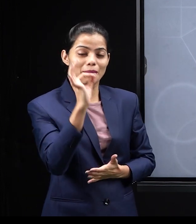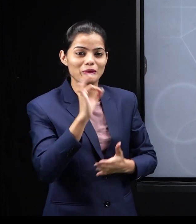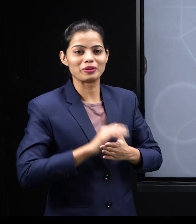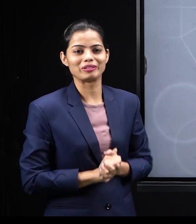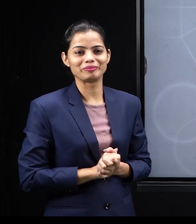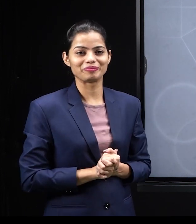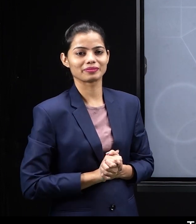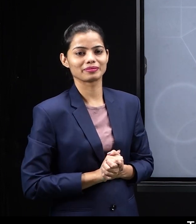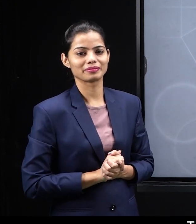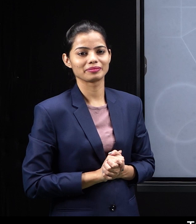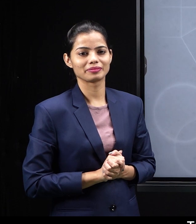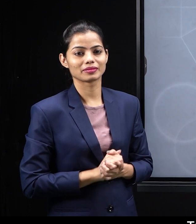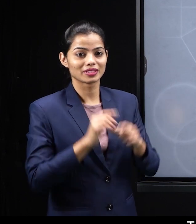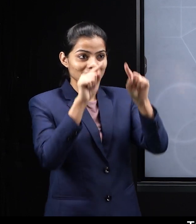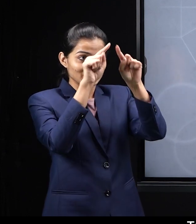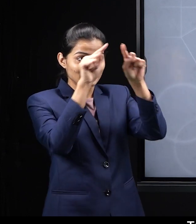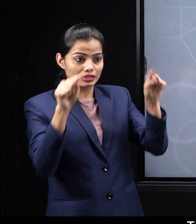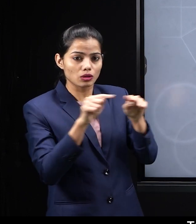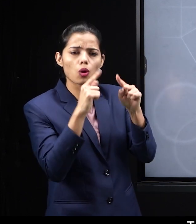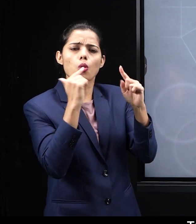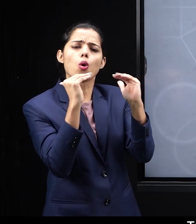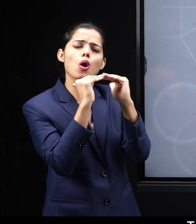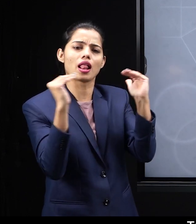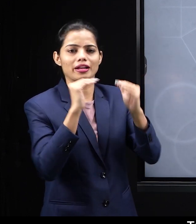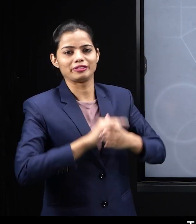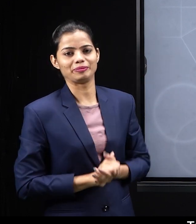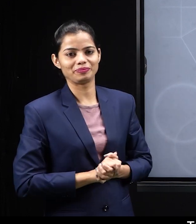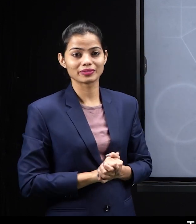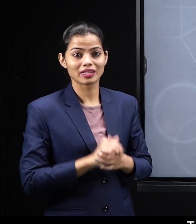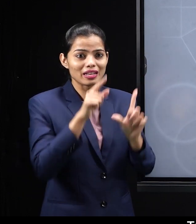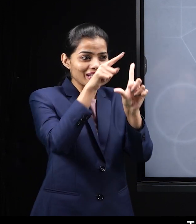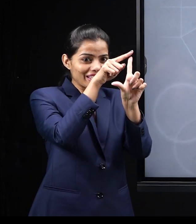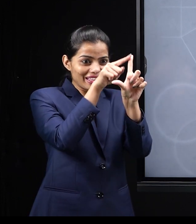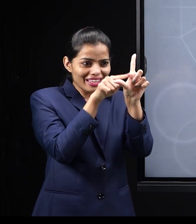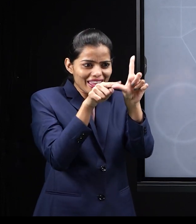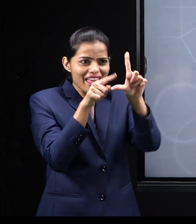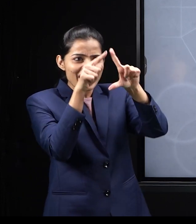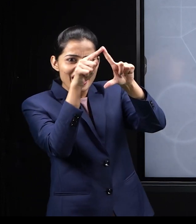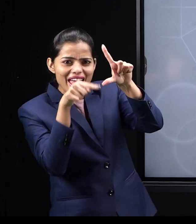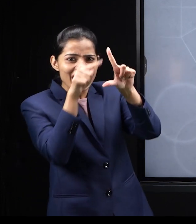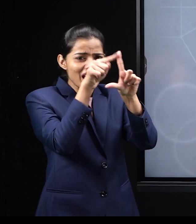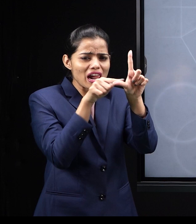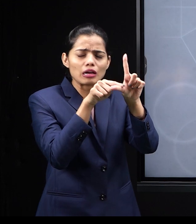Keywords: triangles, equilateral triangle, isosceles triangle,